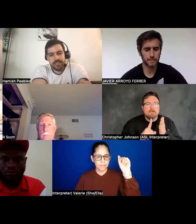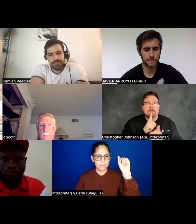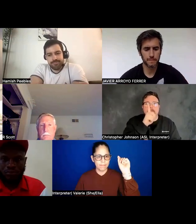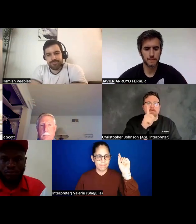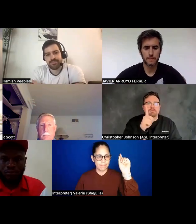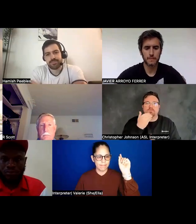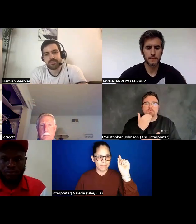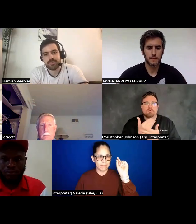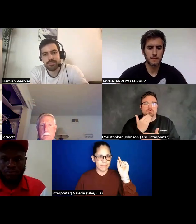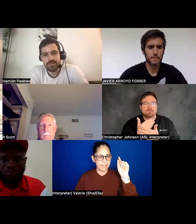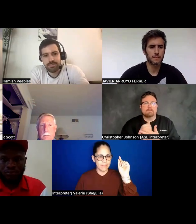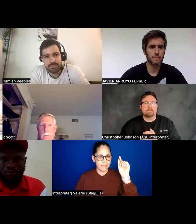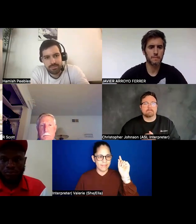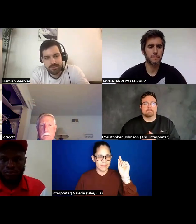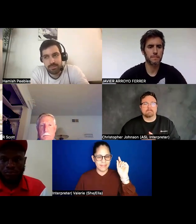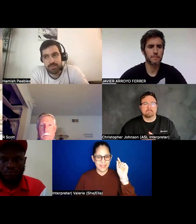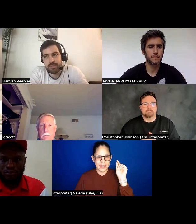Okay.